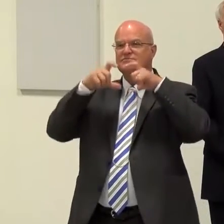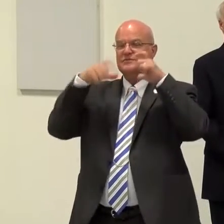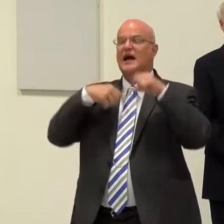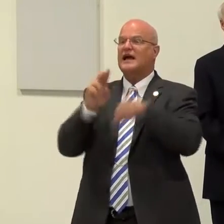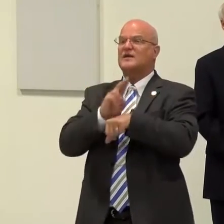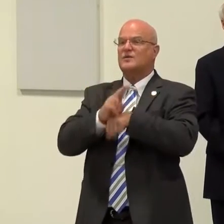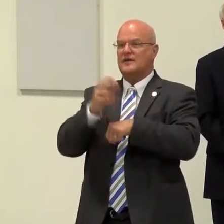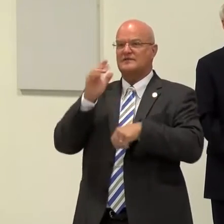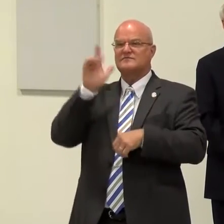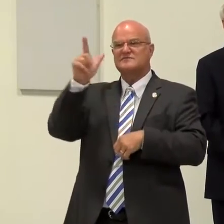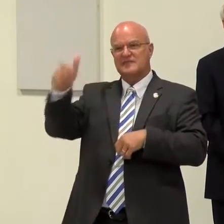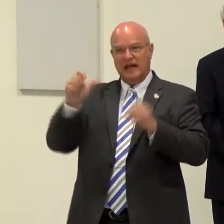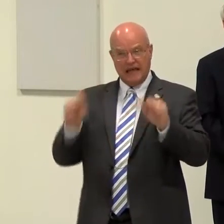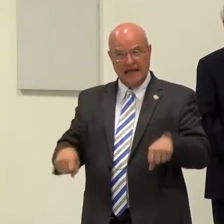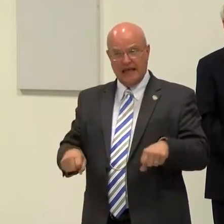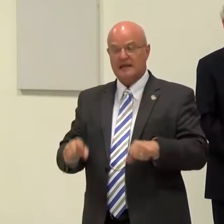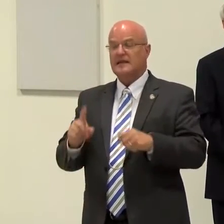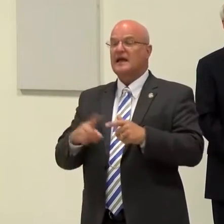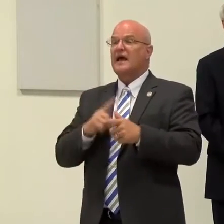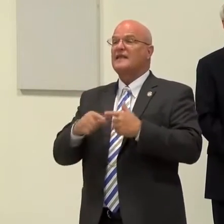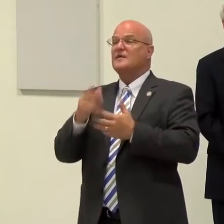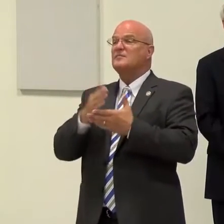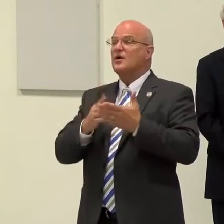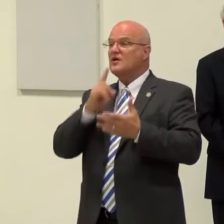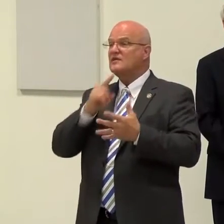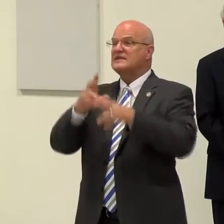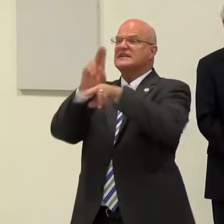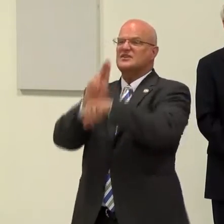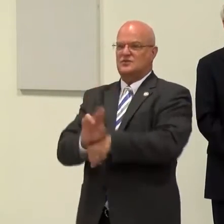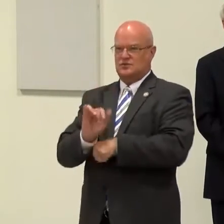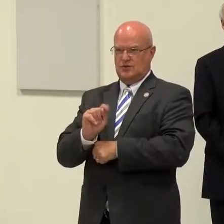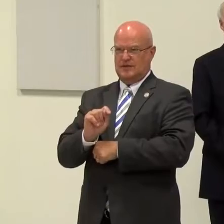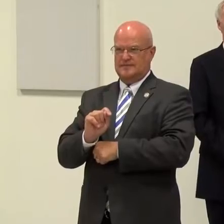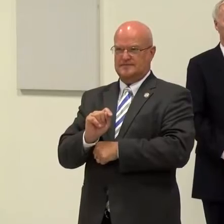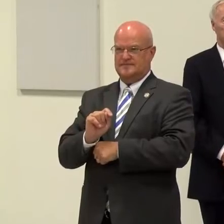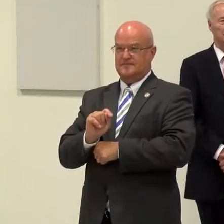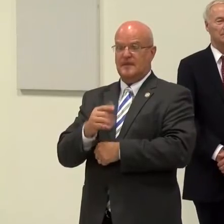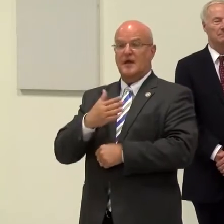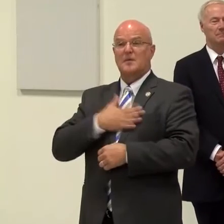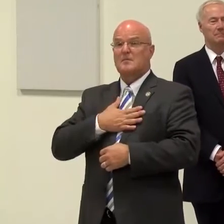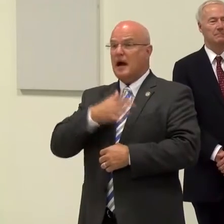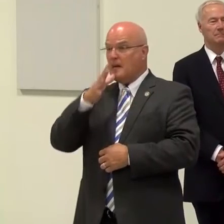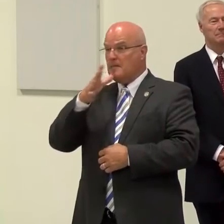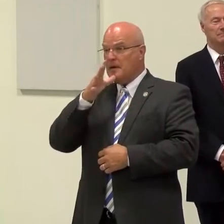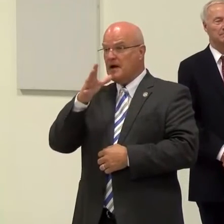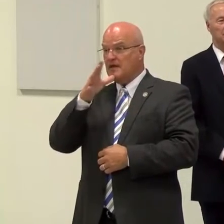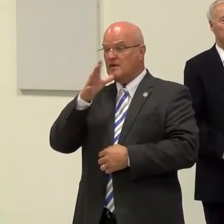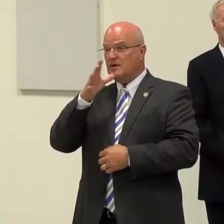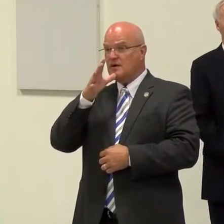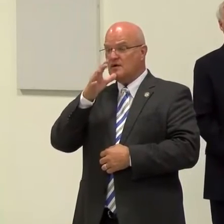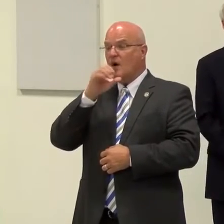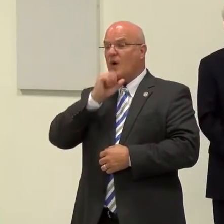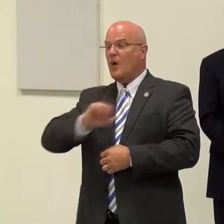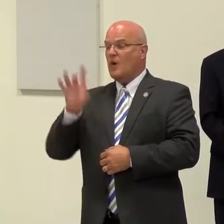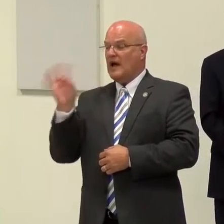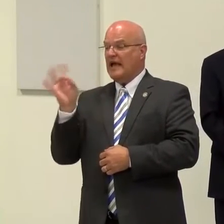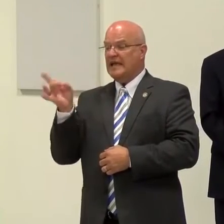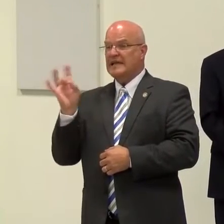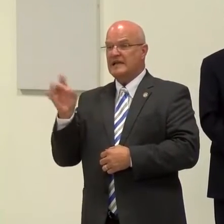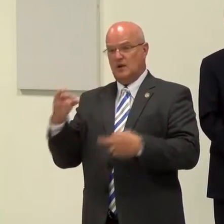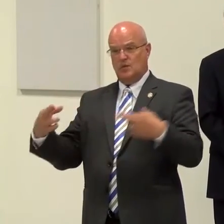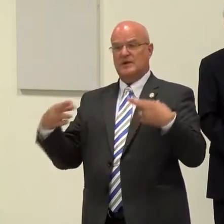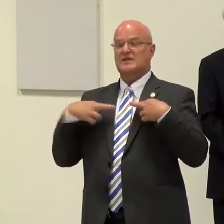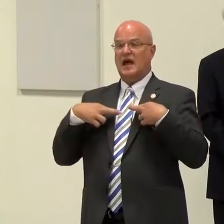could wear this for some time. And then part of it is just getting used to it. My mother, who is in her 80s, is a